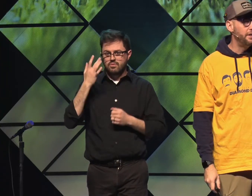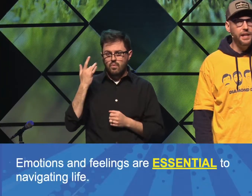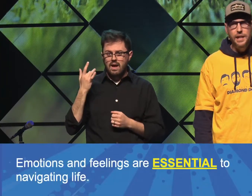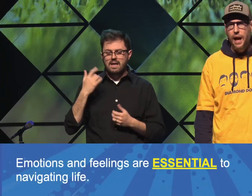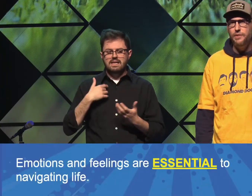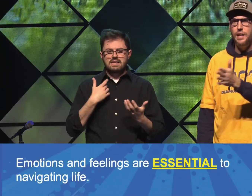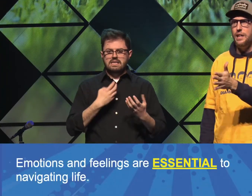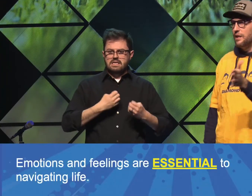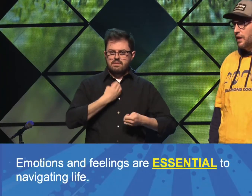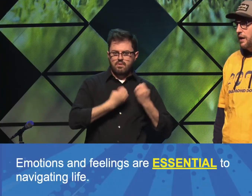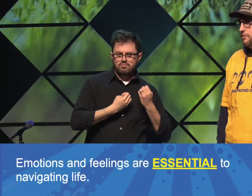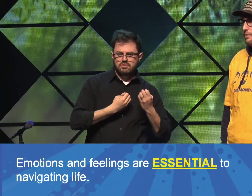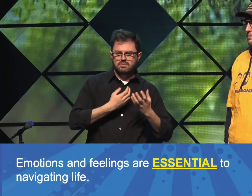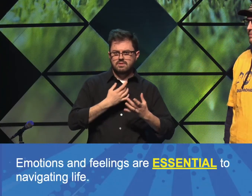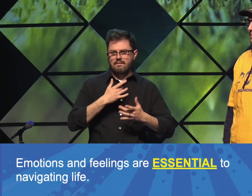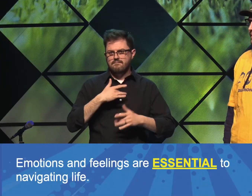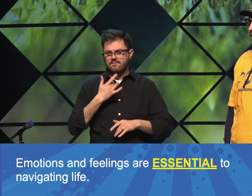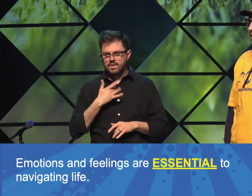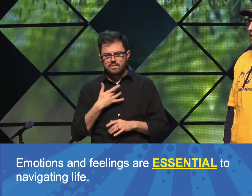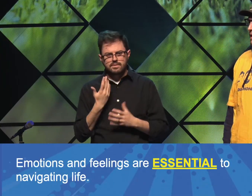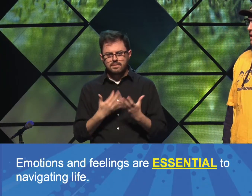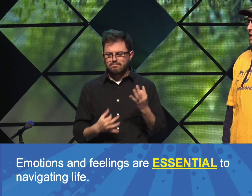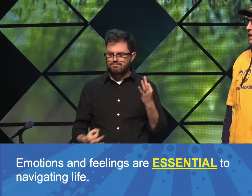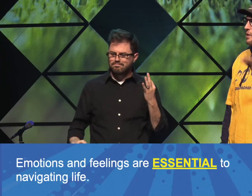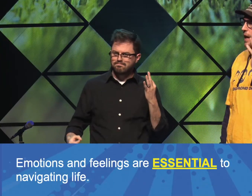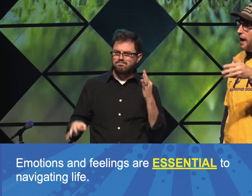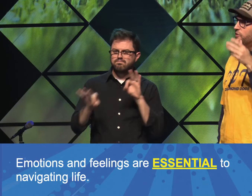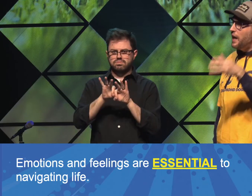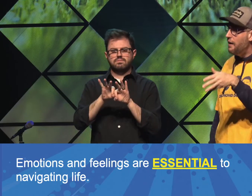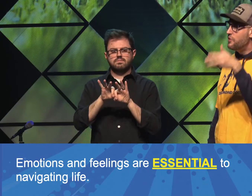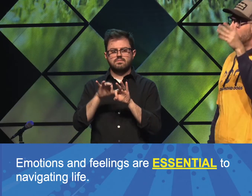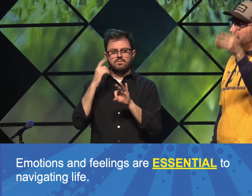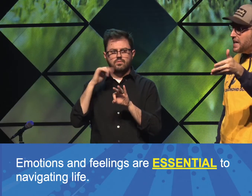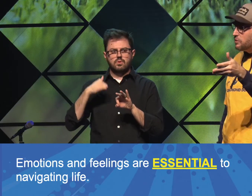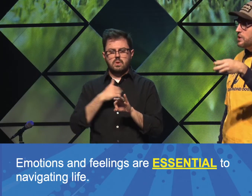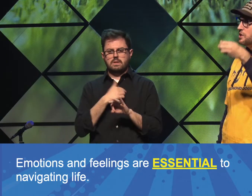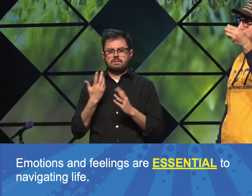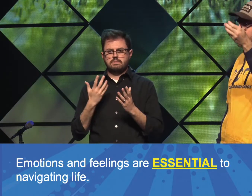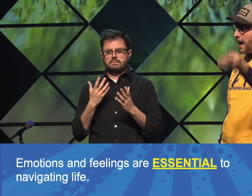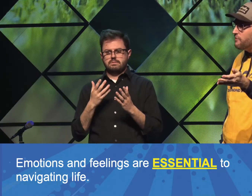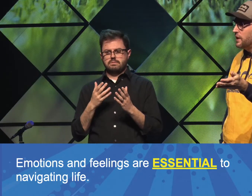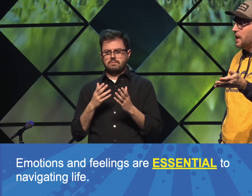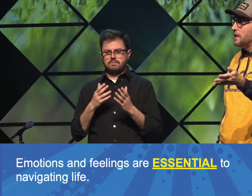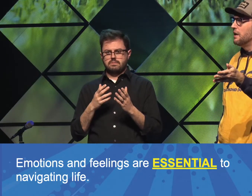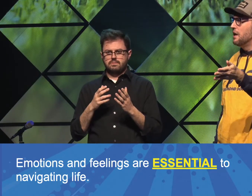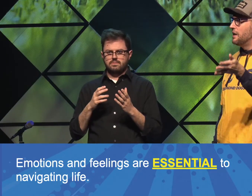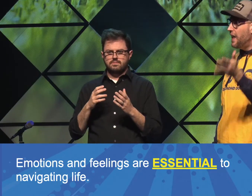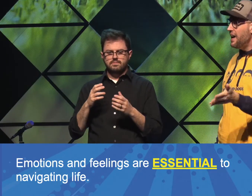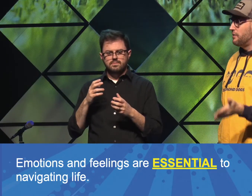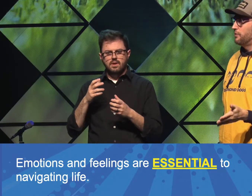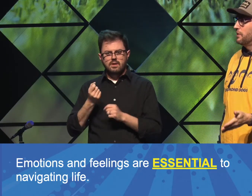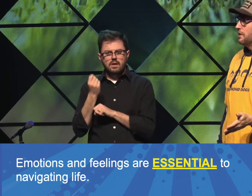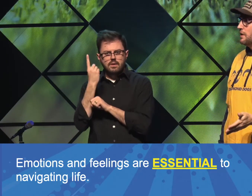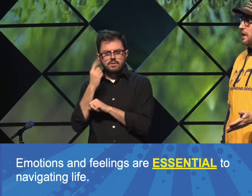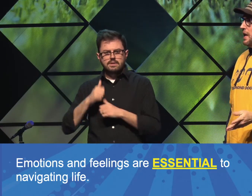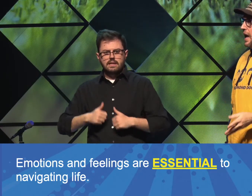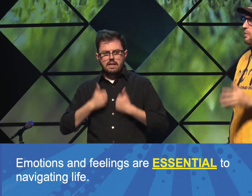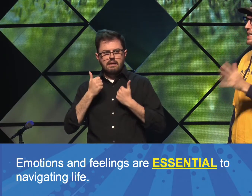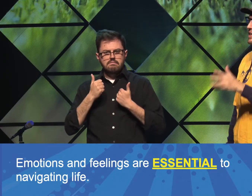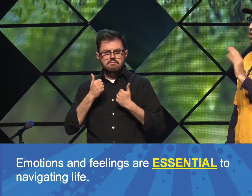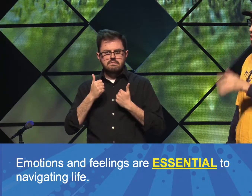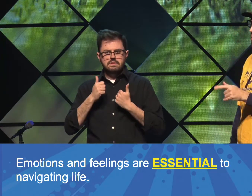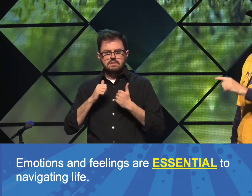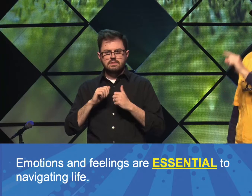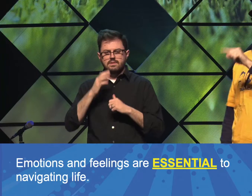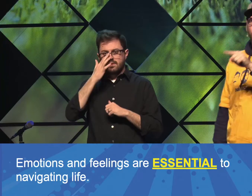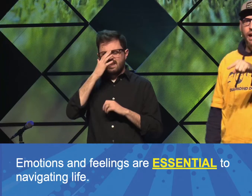essential to navigating life. Like, we have to have the language to navigate life. And we